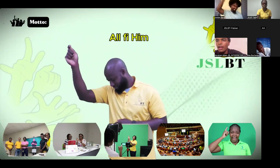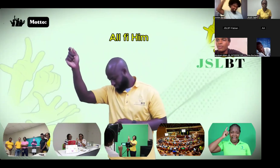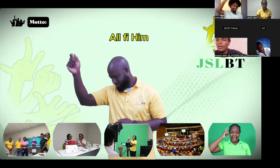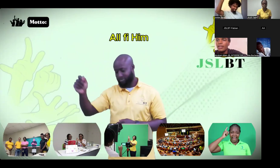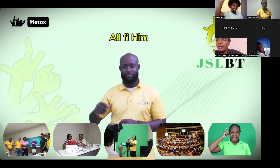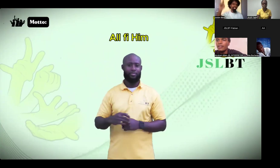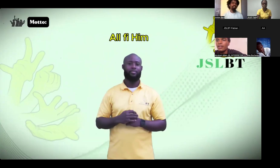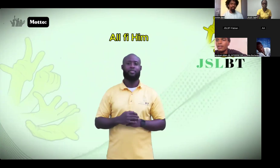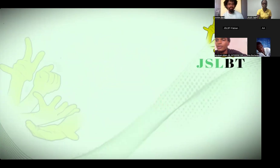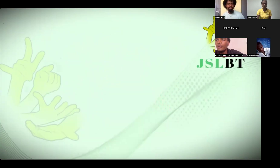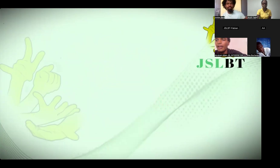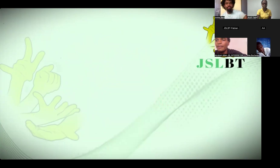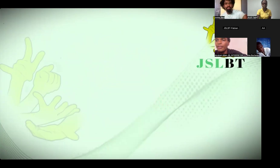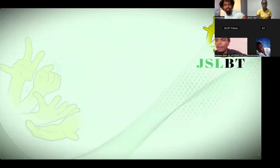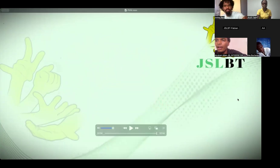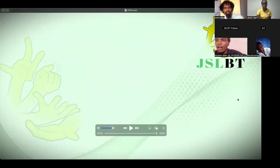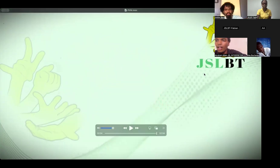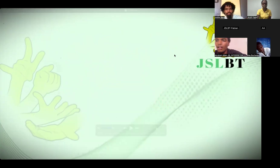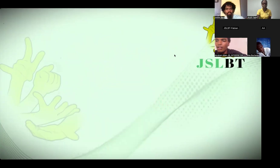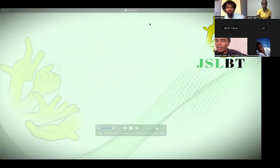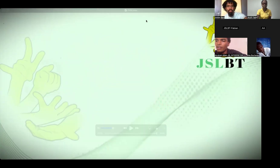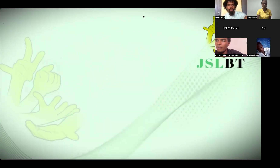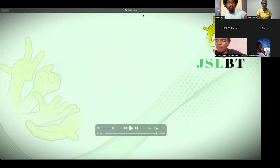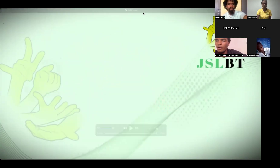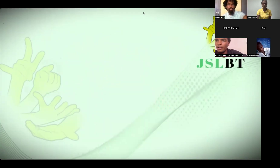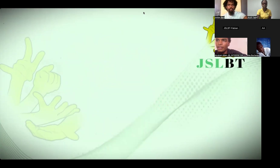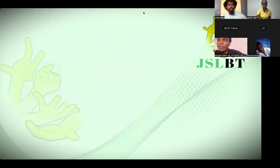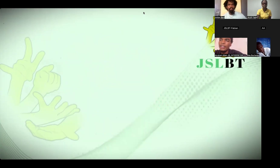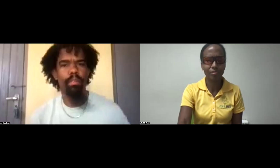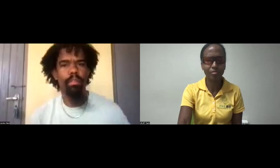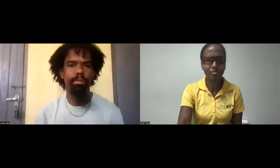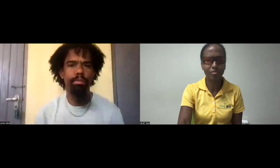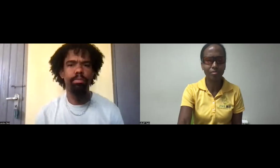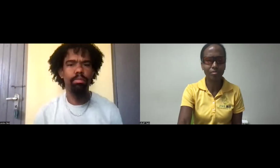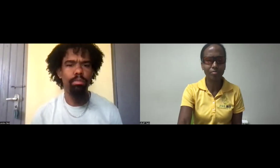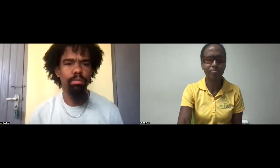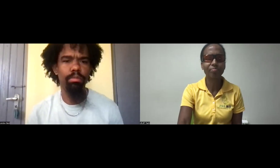and we do everything all for the praise of God.